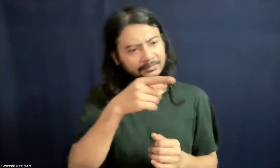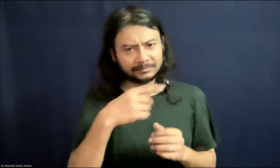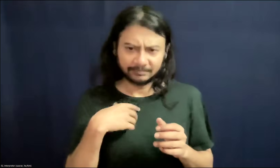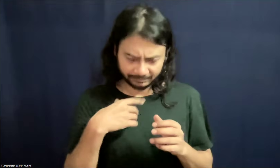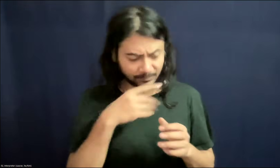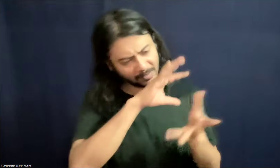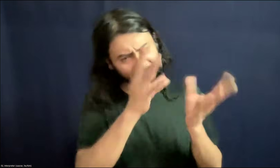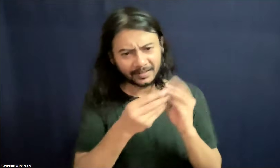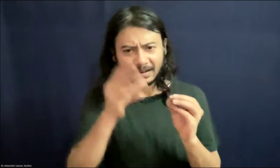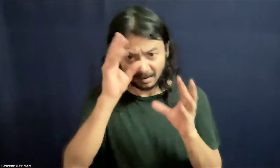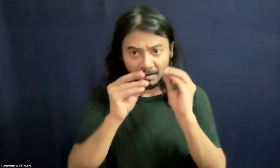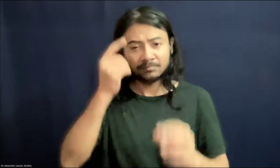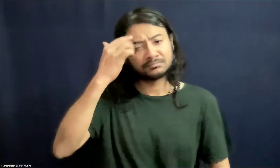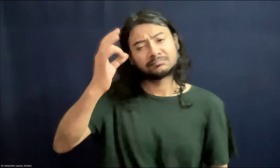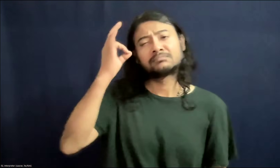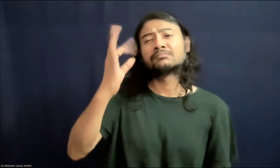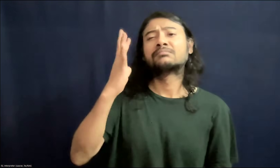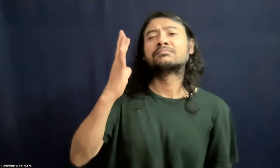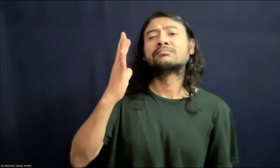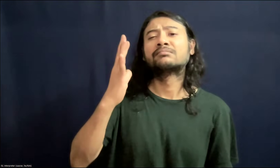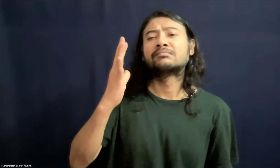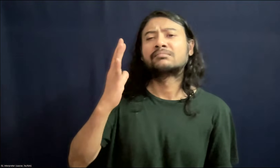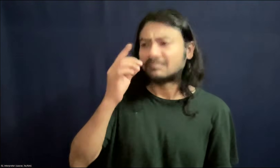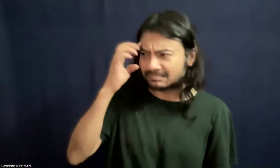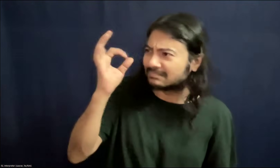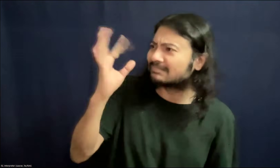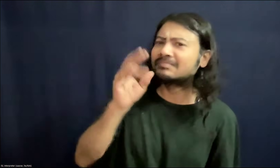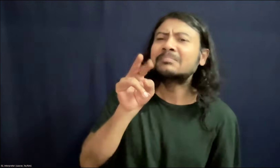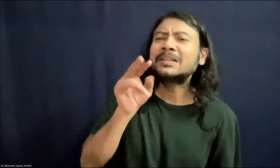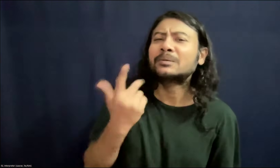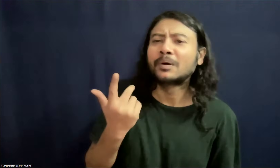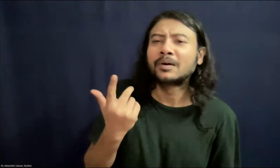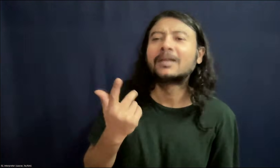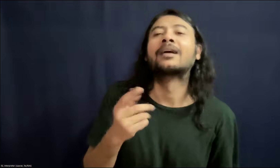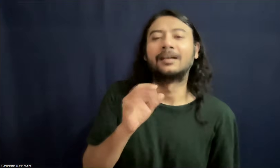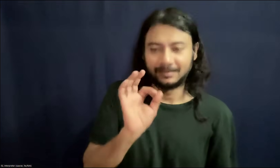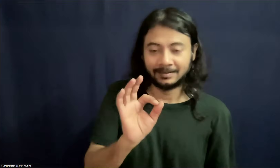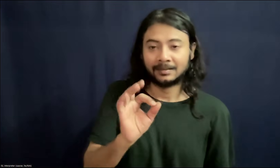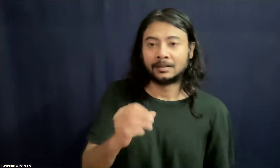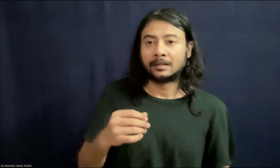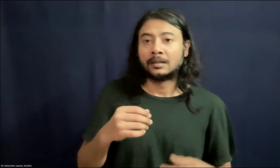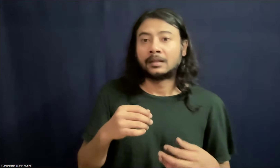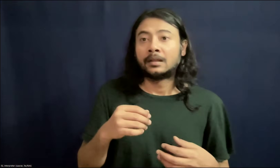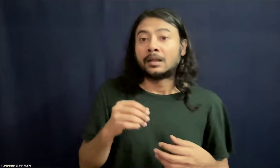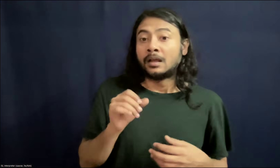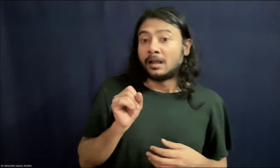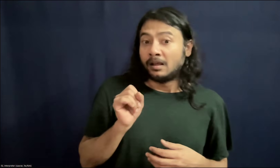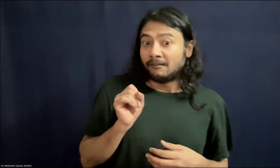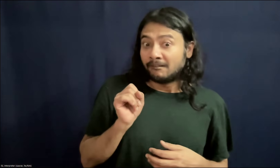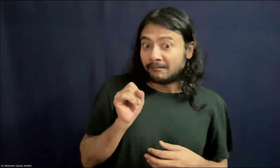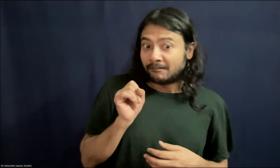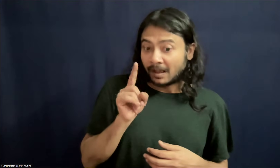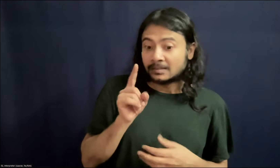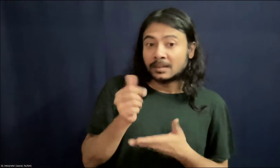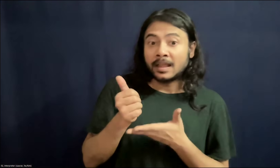intelligent? First, understand who you are, which means we should always remember